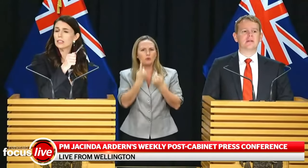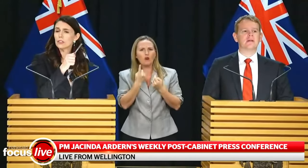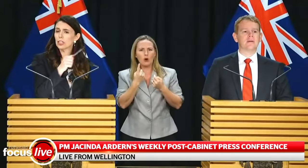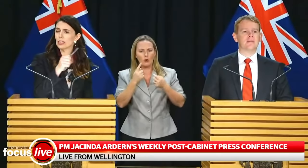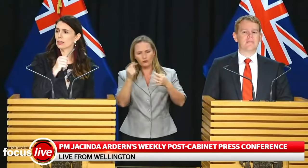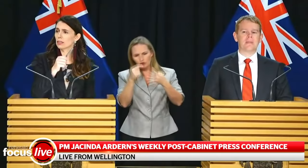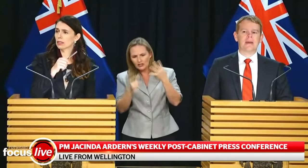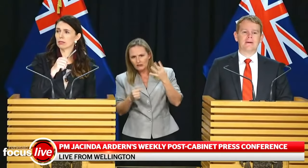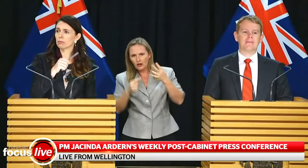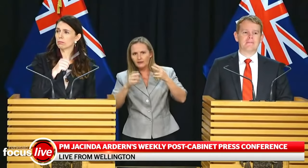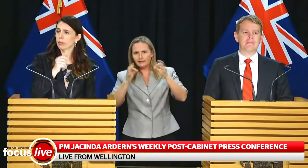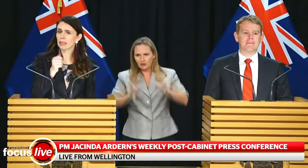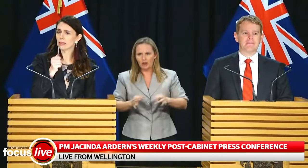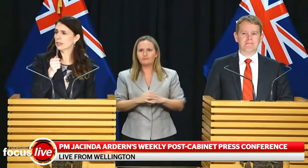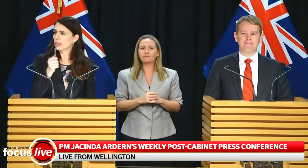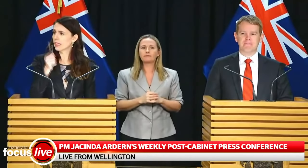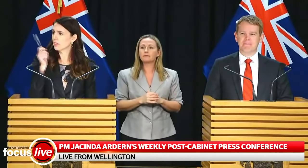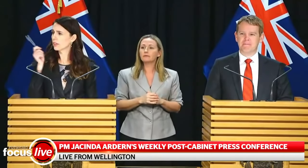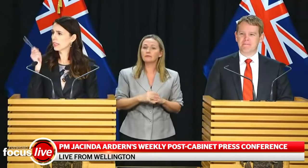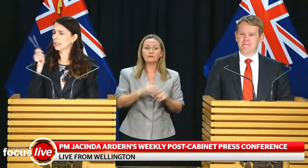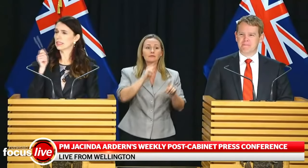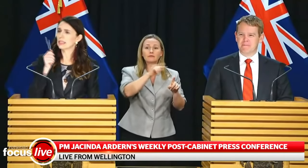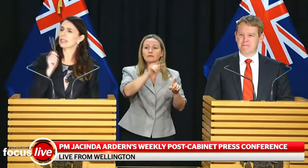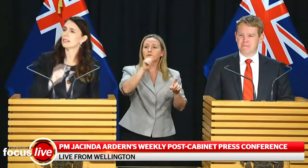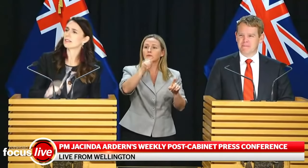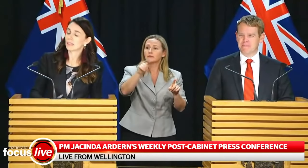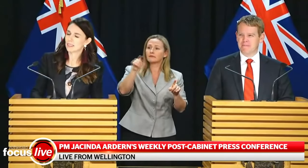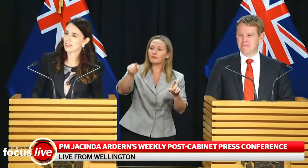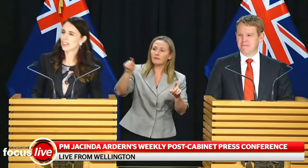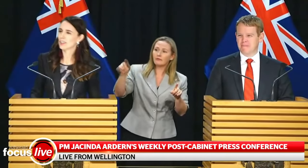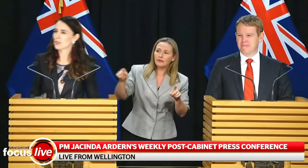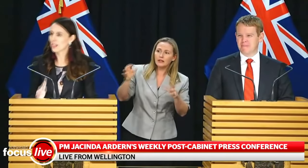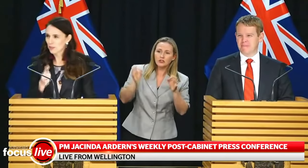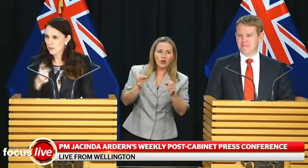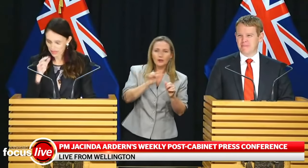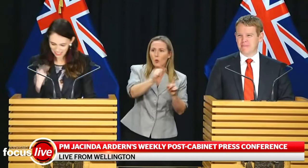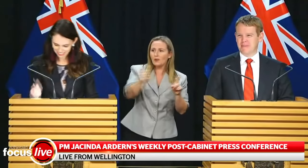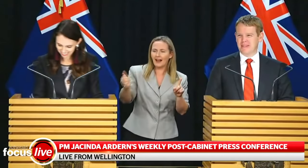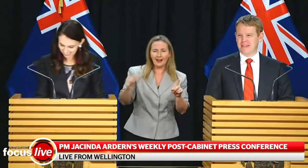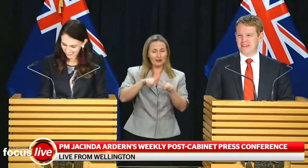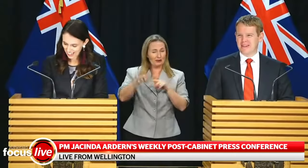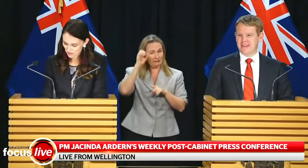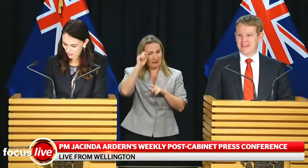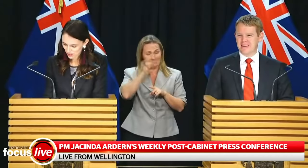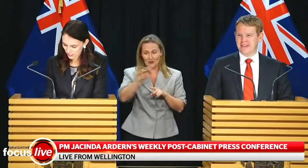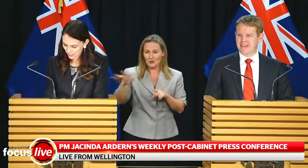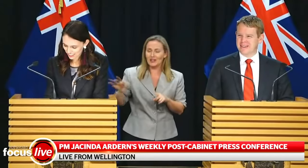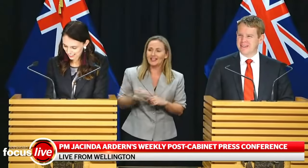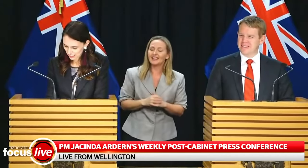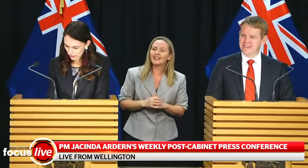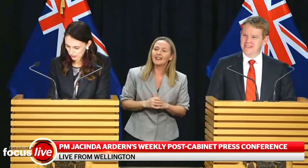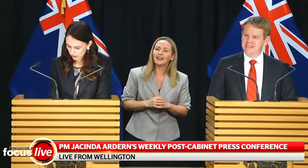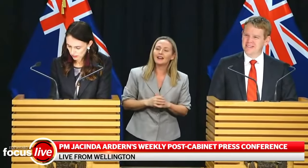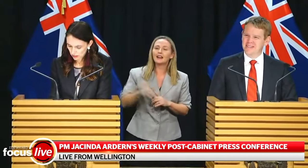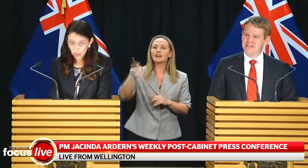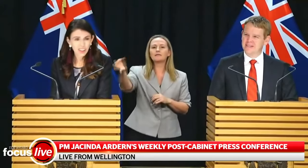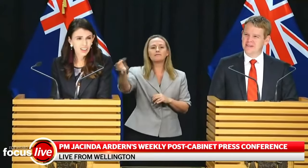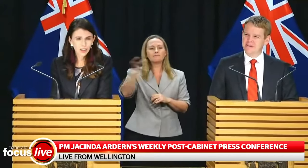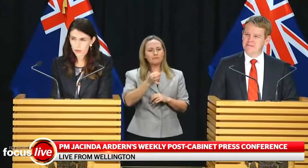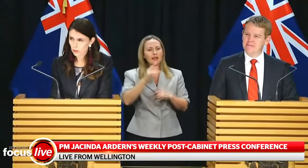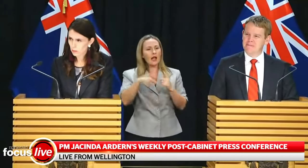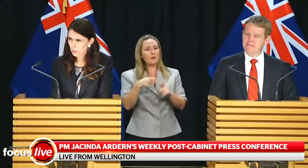Joe and then Jenna, then Ben, then Henry, and then Claire. And I'll try and remember that. Yeah, go Joe. That pre-departure